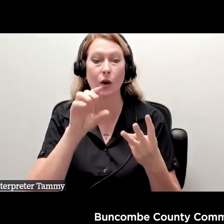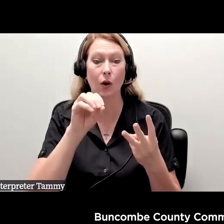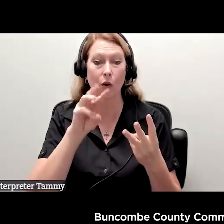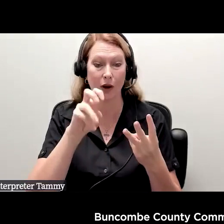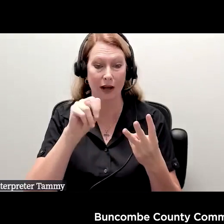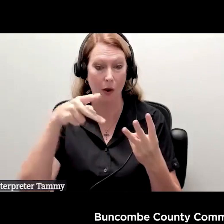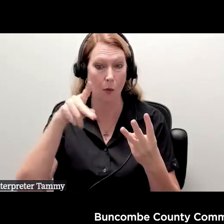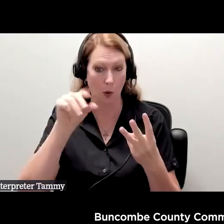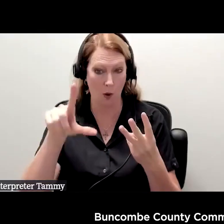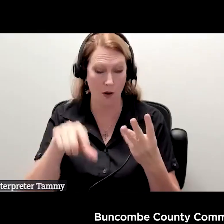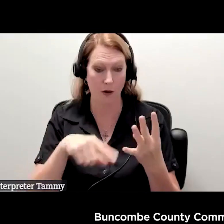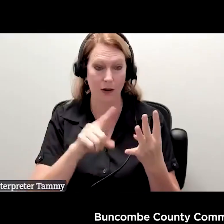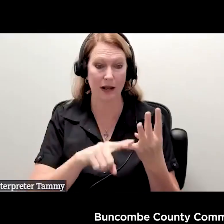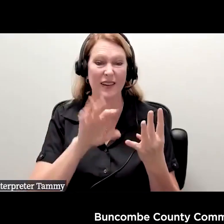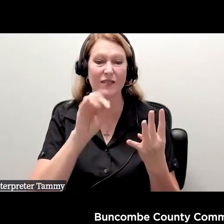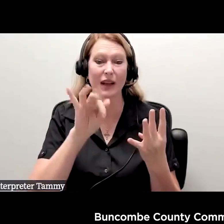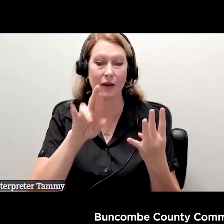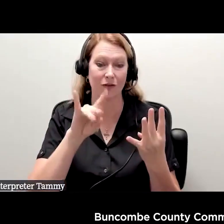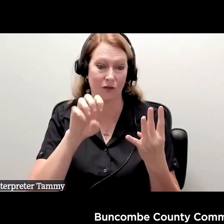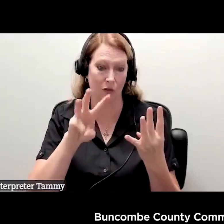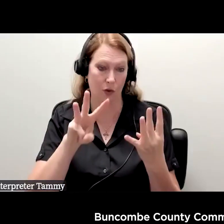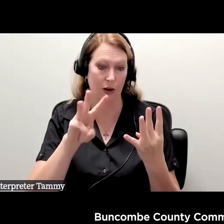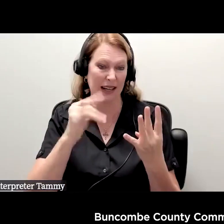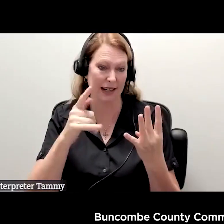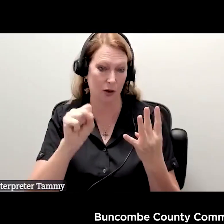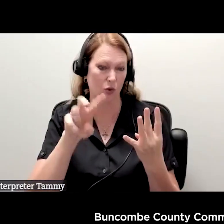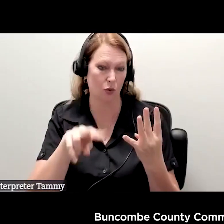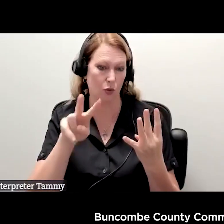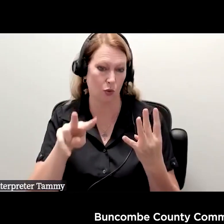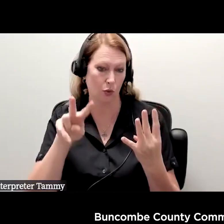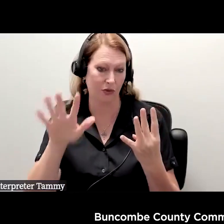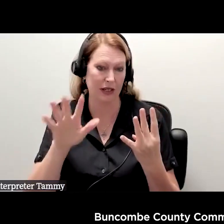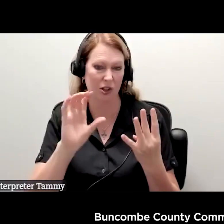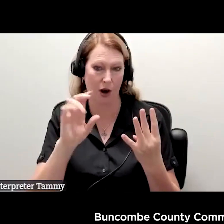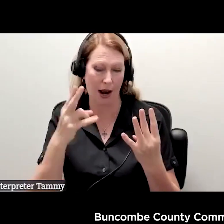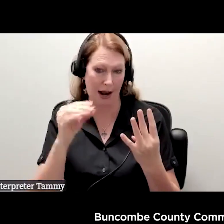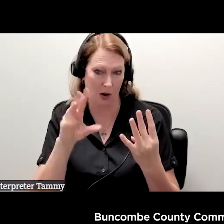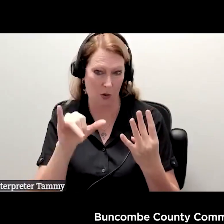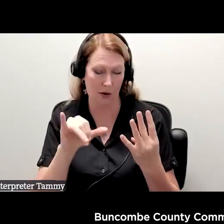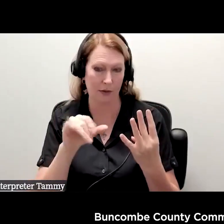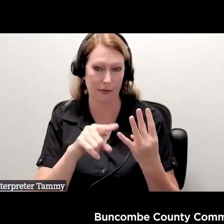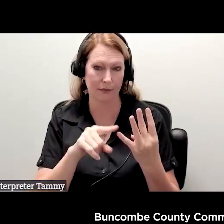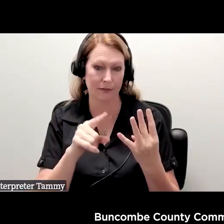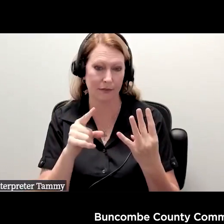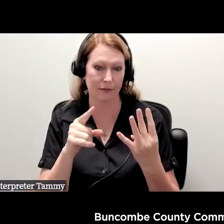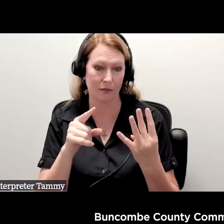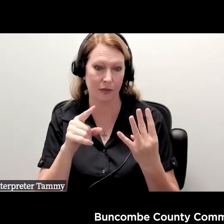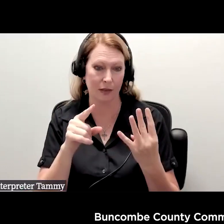Fairview Ingalls at 225 Charlotte Highway, otherwise referred to as the Ringles. Lots